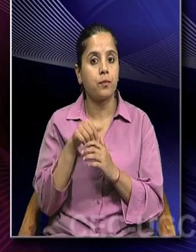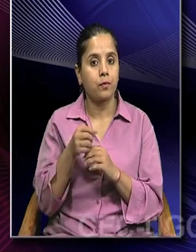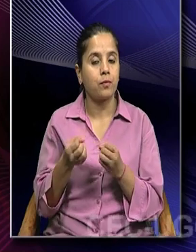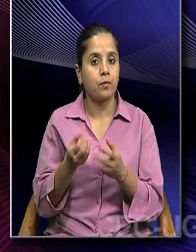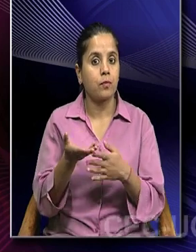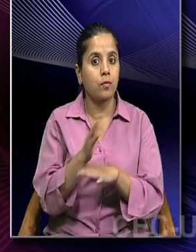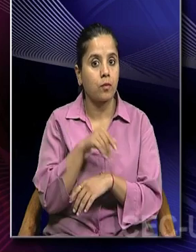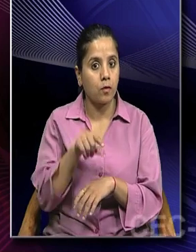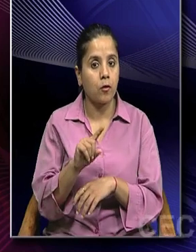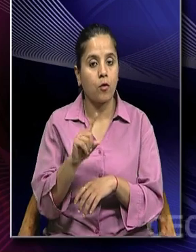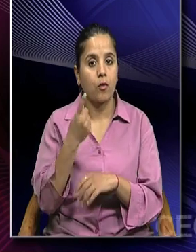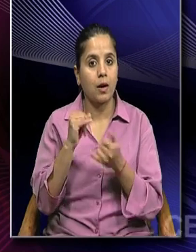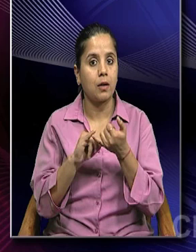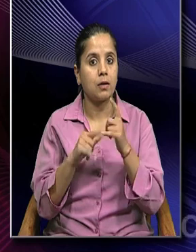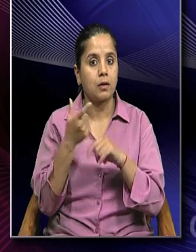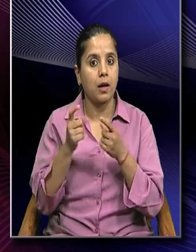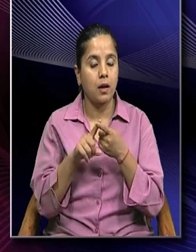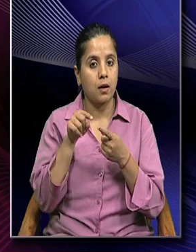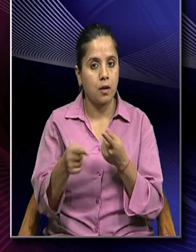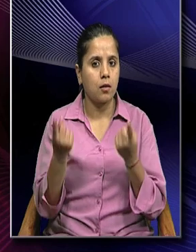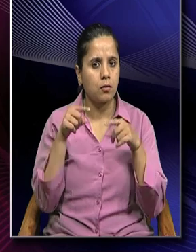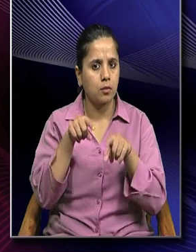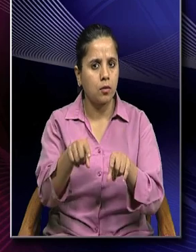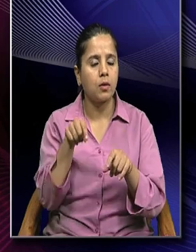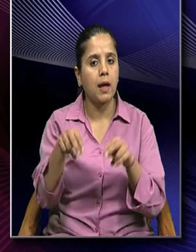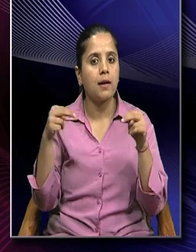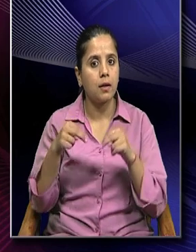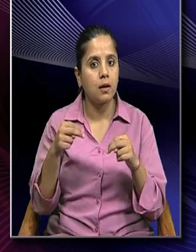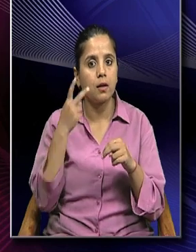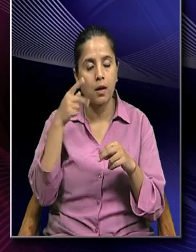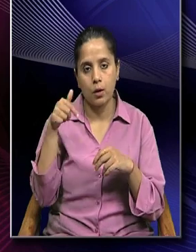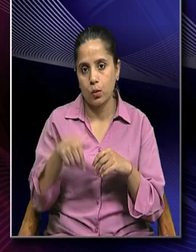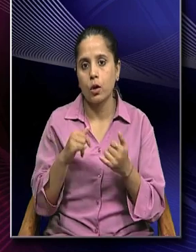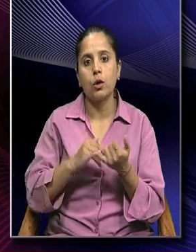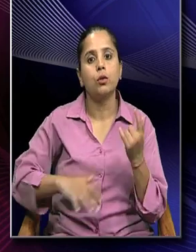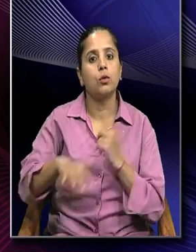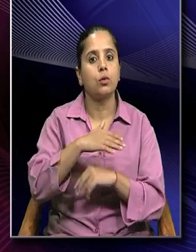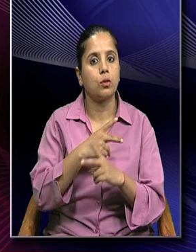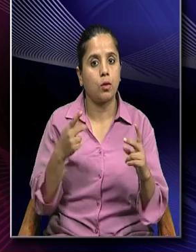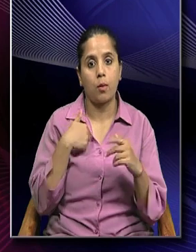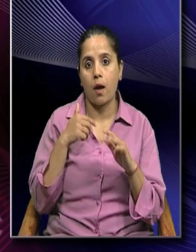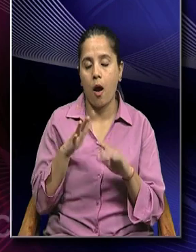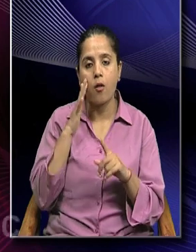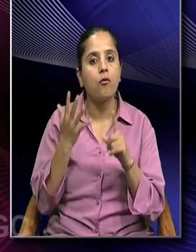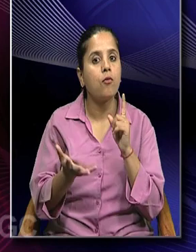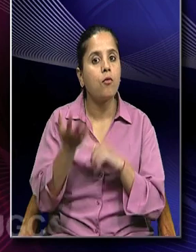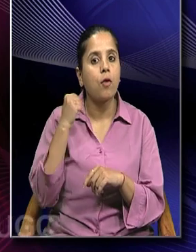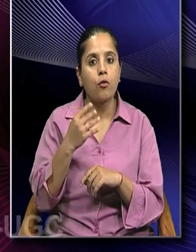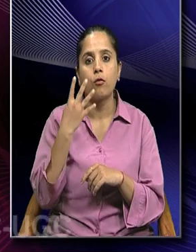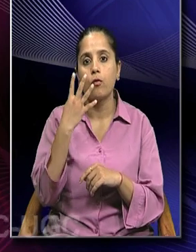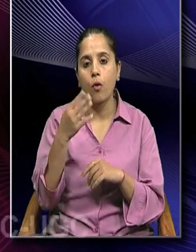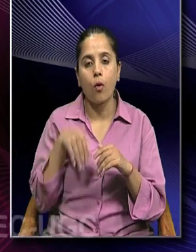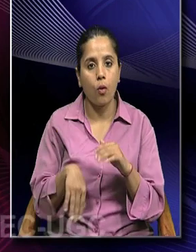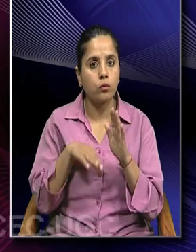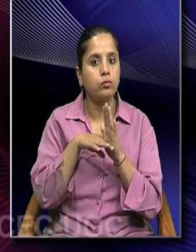the first stage, that is in consonance with the requirements of today's society. We had identified 4 stages of